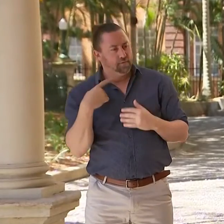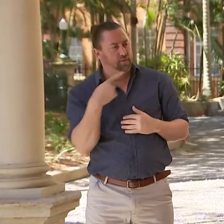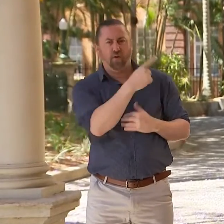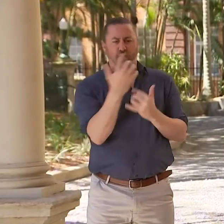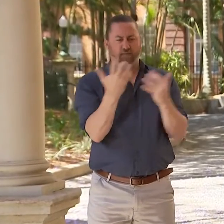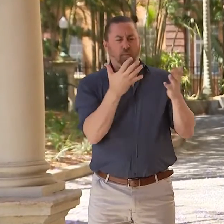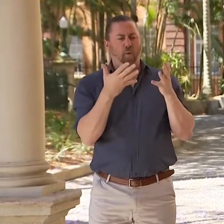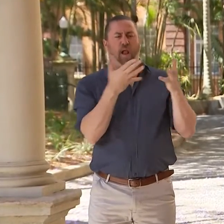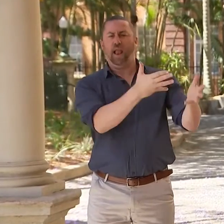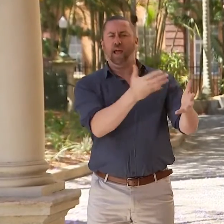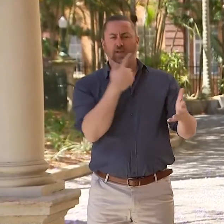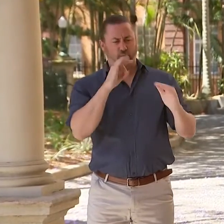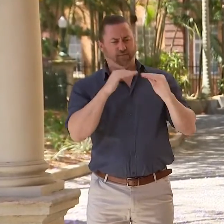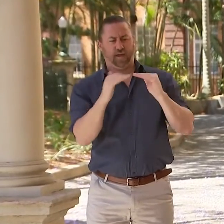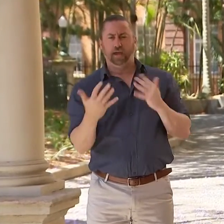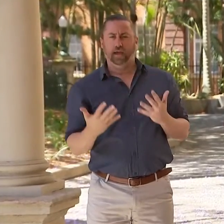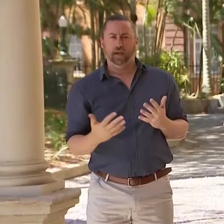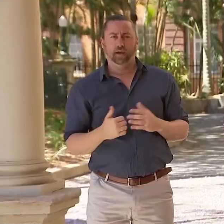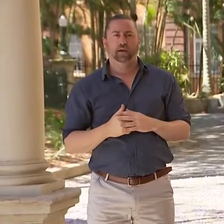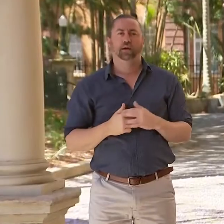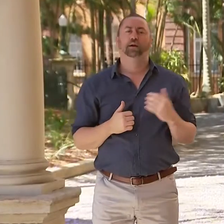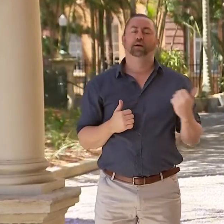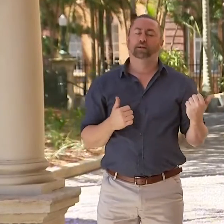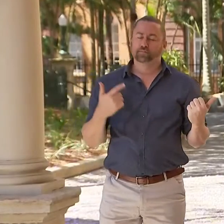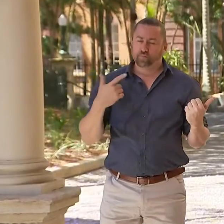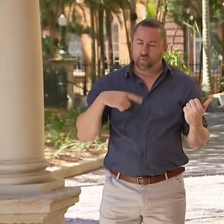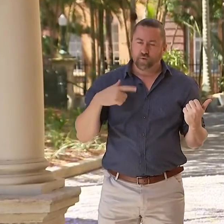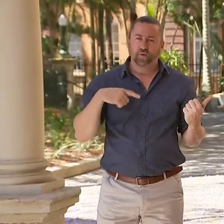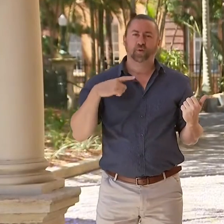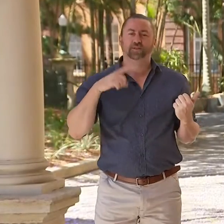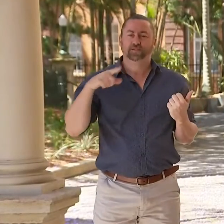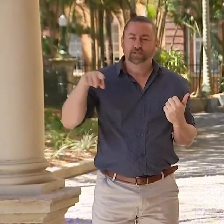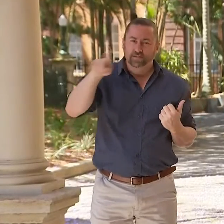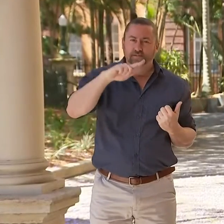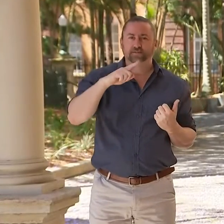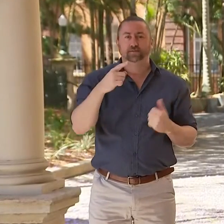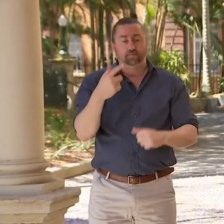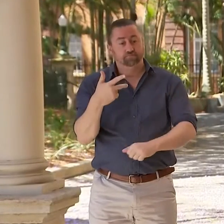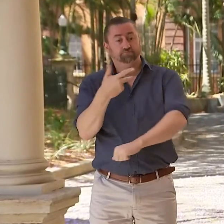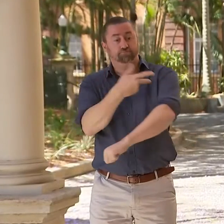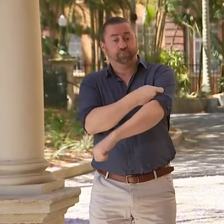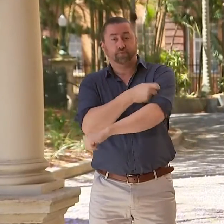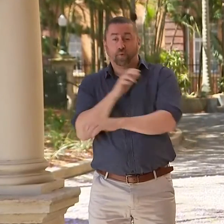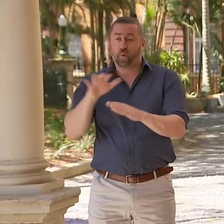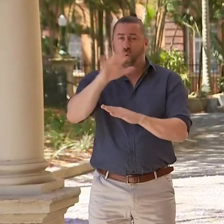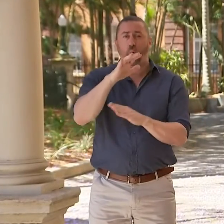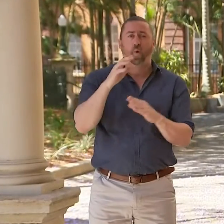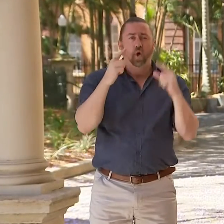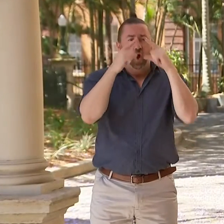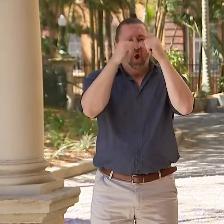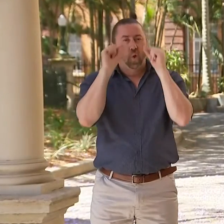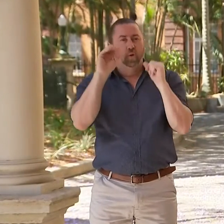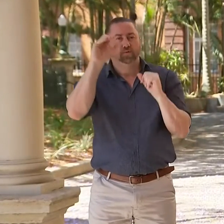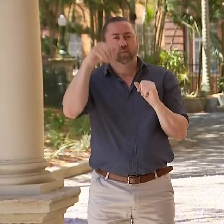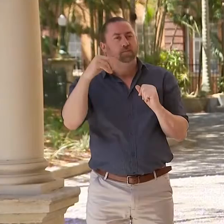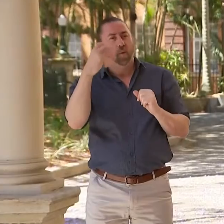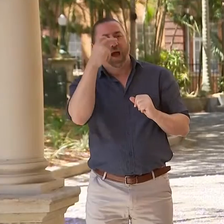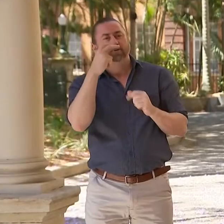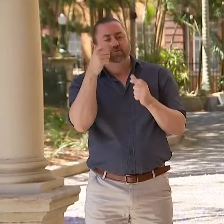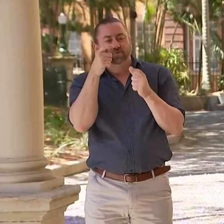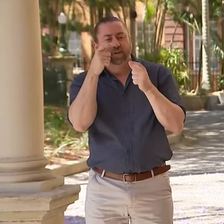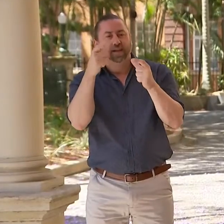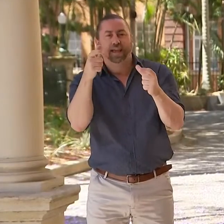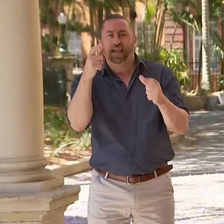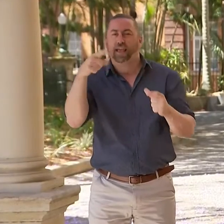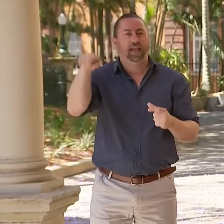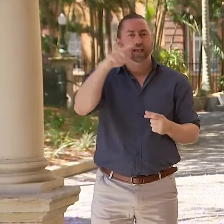is behind it? Right, so we don't yet have 100% vaccination in our aged care facilities. We're